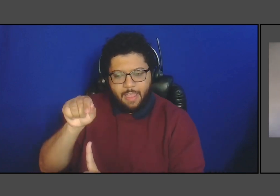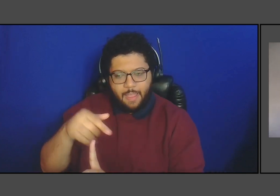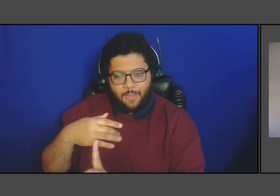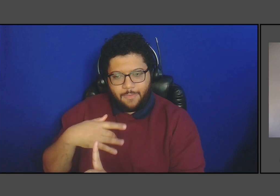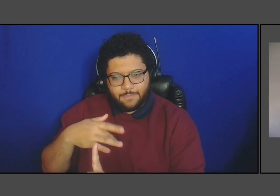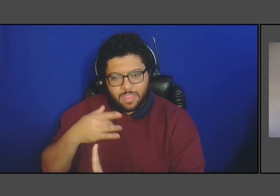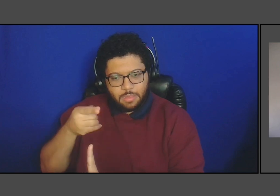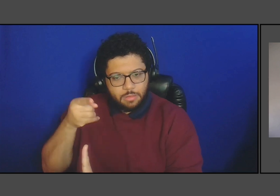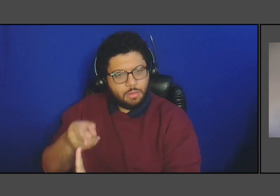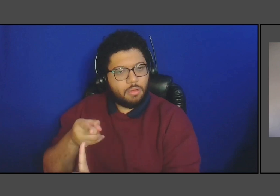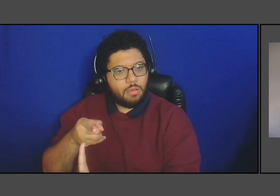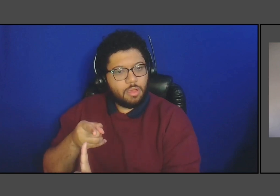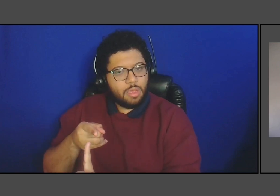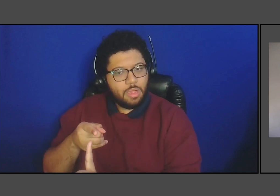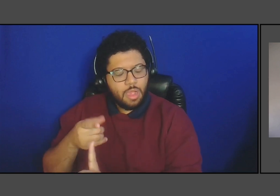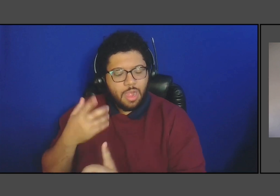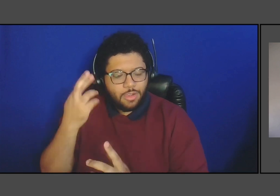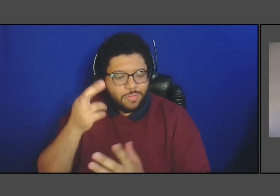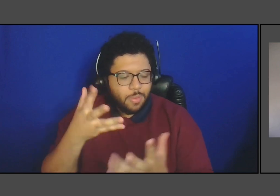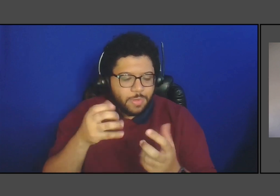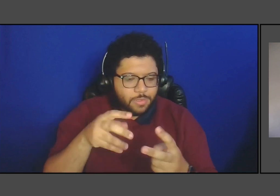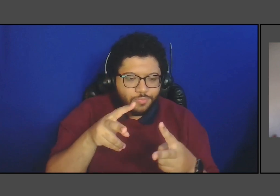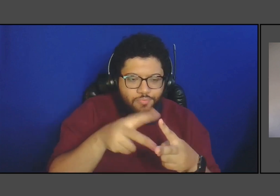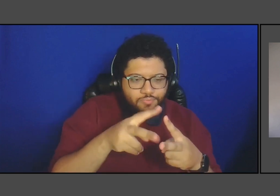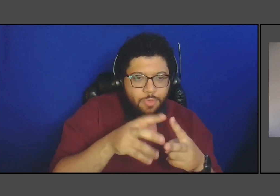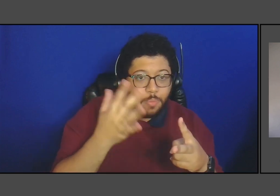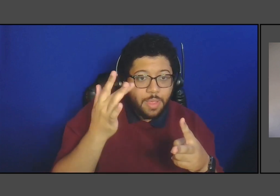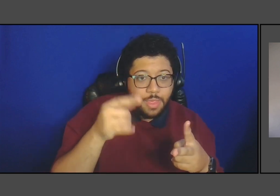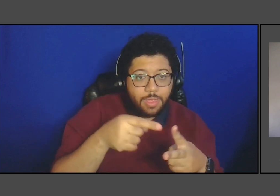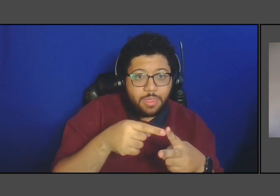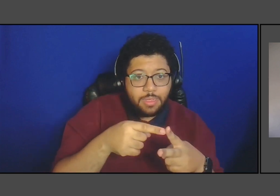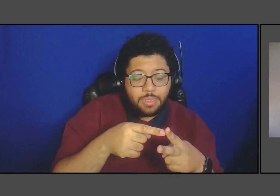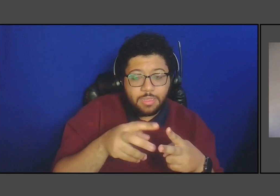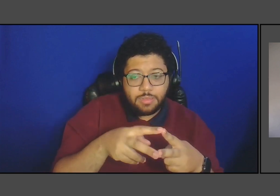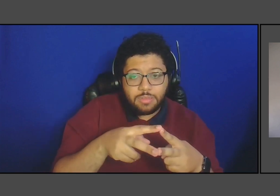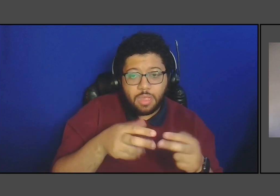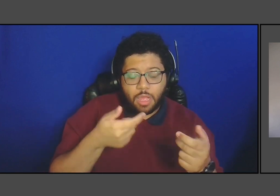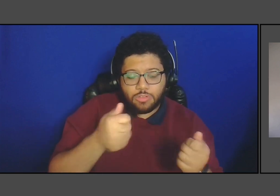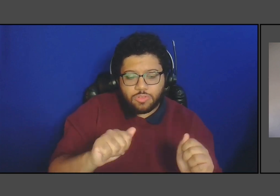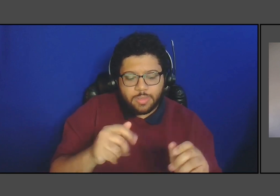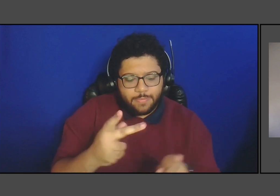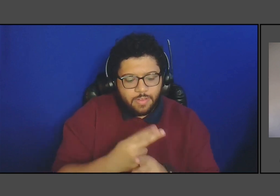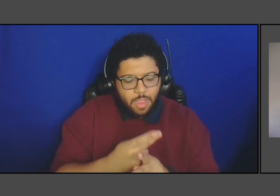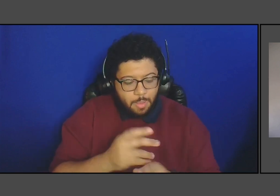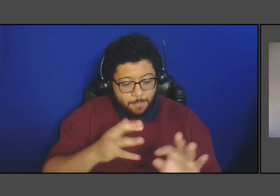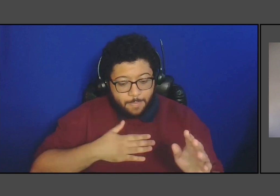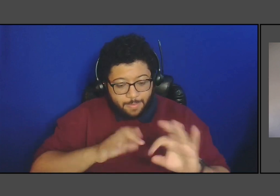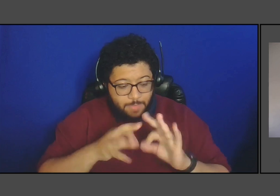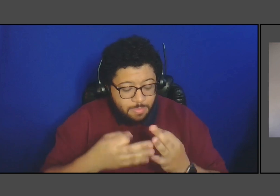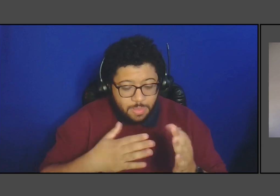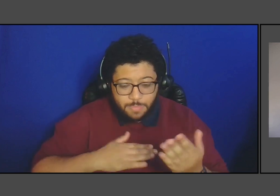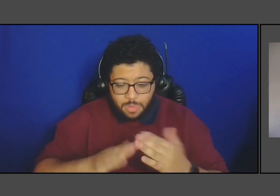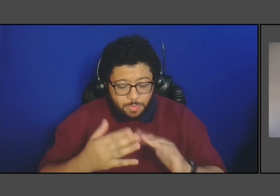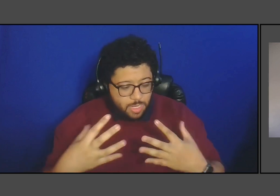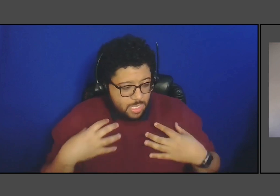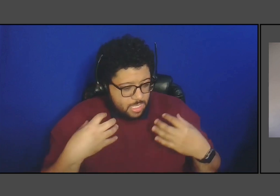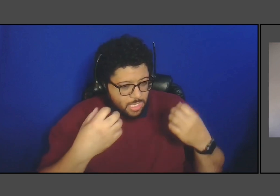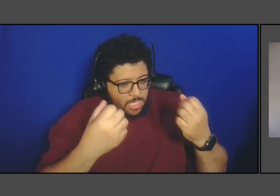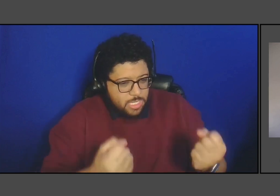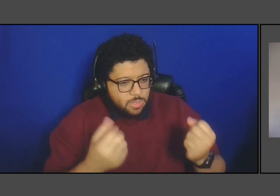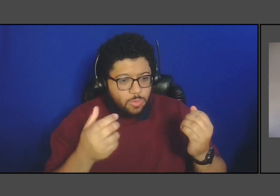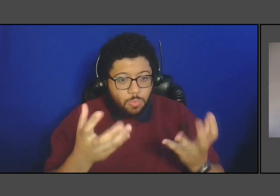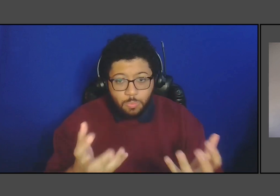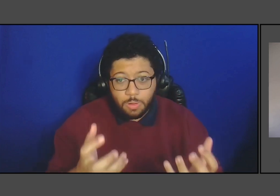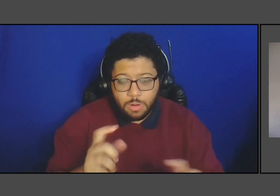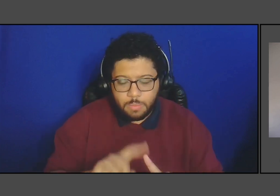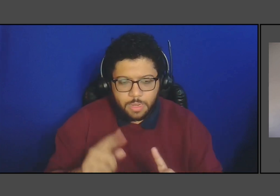to study law or medicine is because I was trying to find a way to heal my family, my community. But I thought film is definitely a